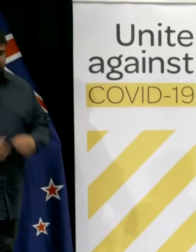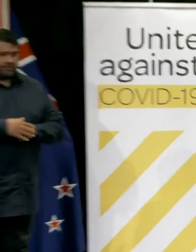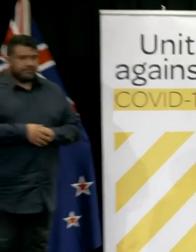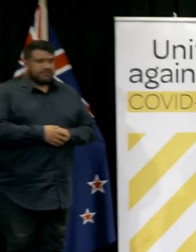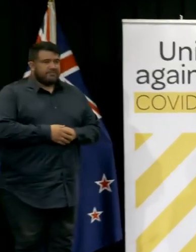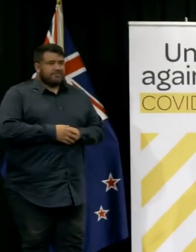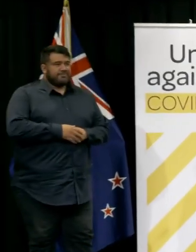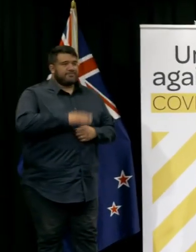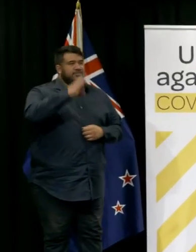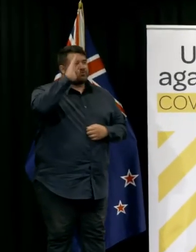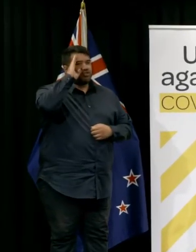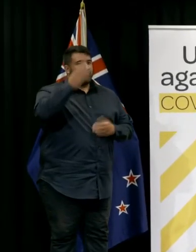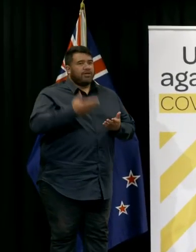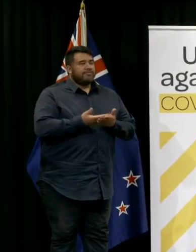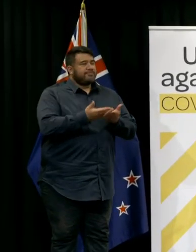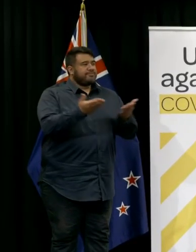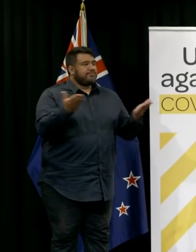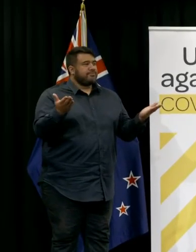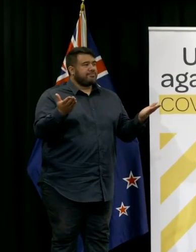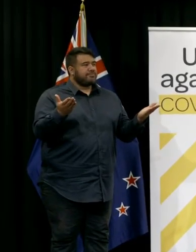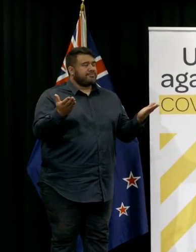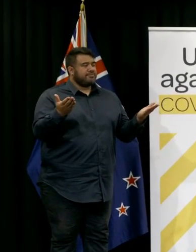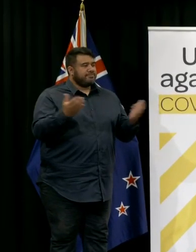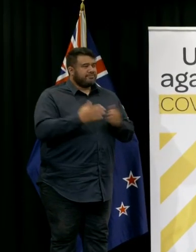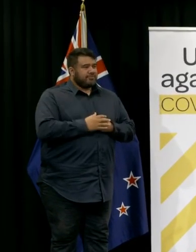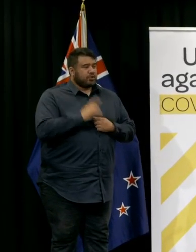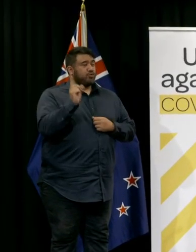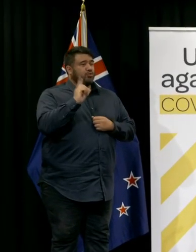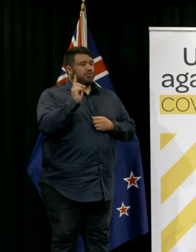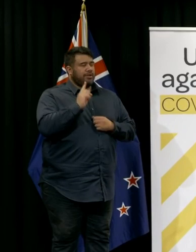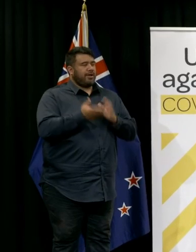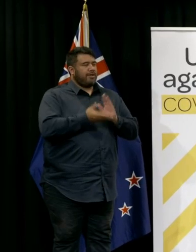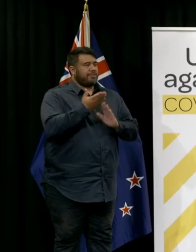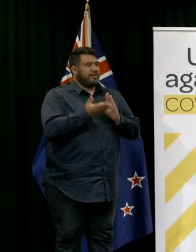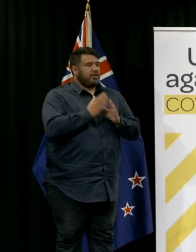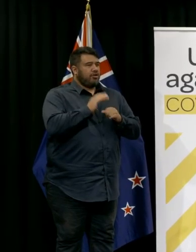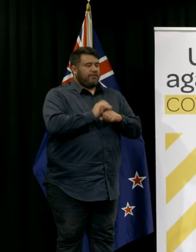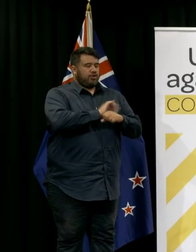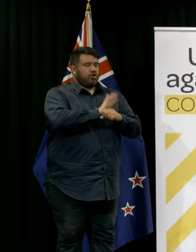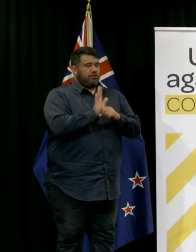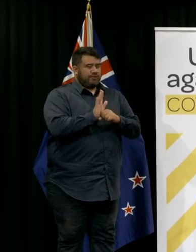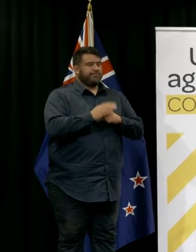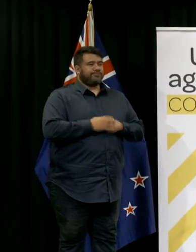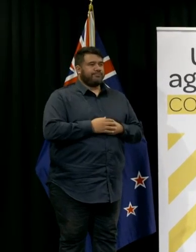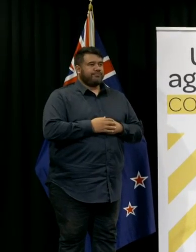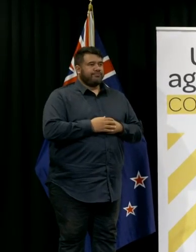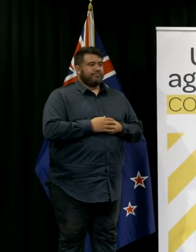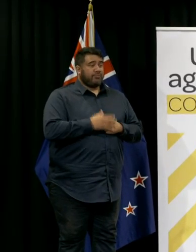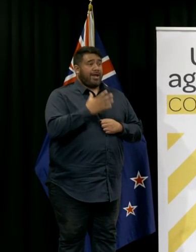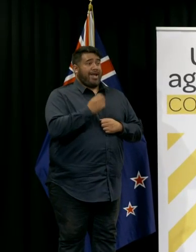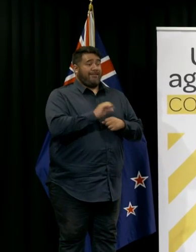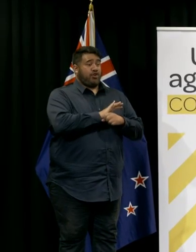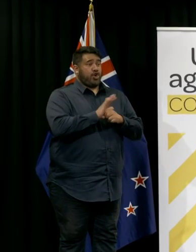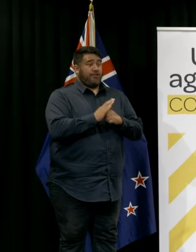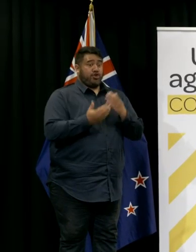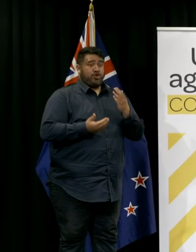Kia ora koutou katoa and welcome to today's update on COVID-19. There are 78 new cases of COVID-19